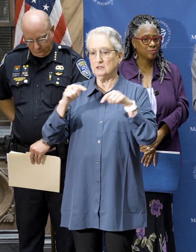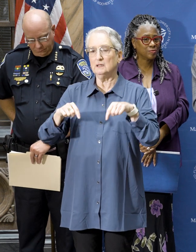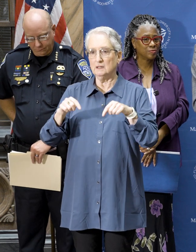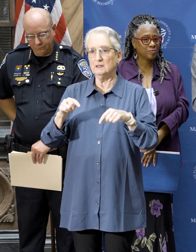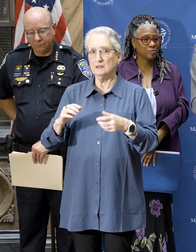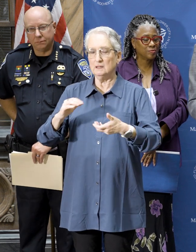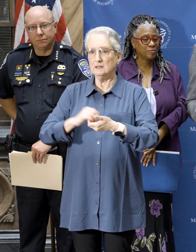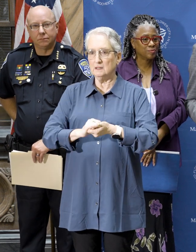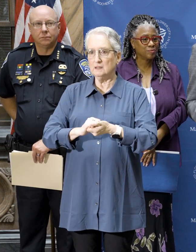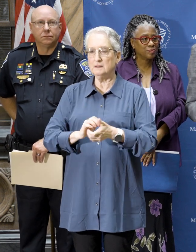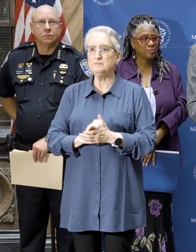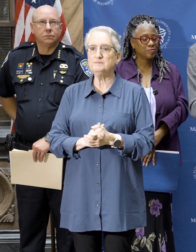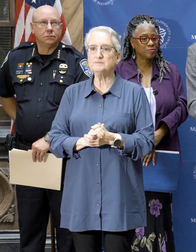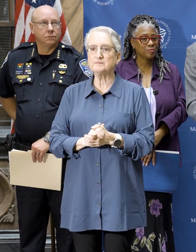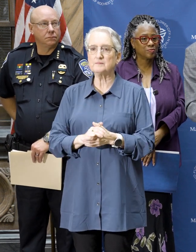have heard earlier